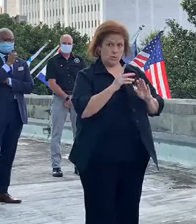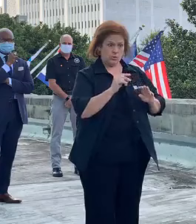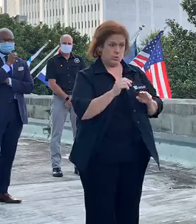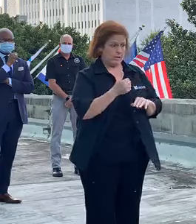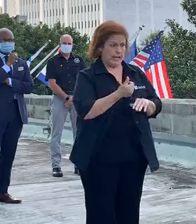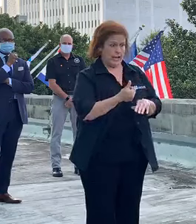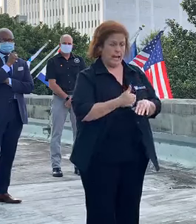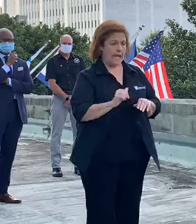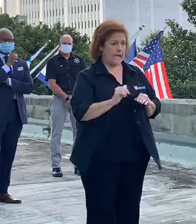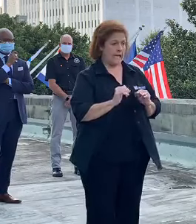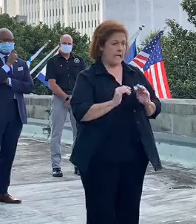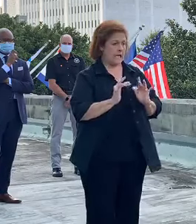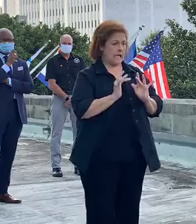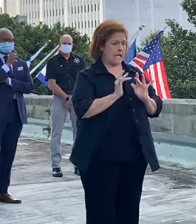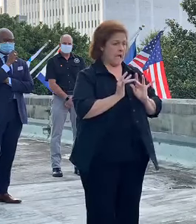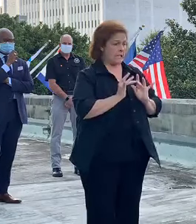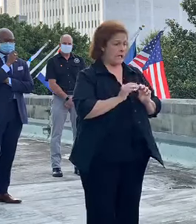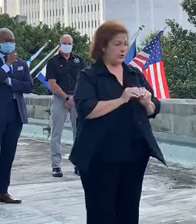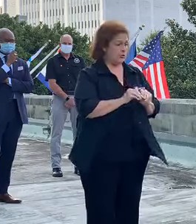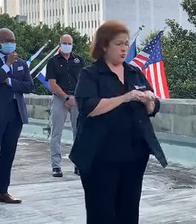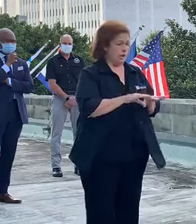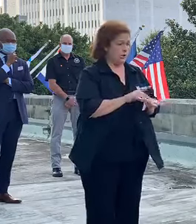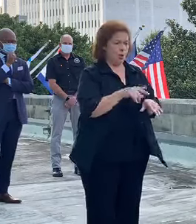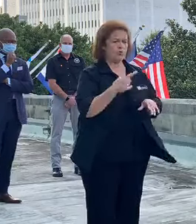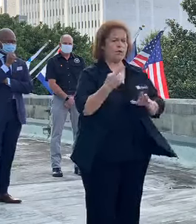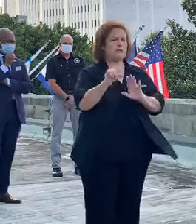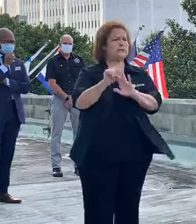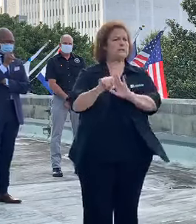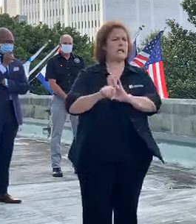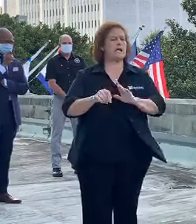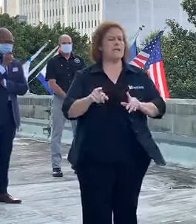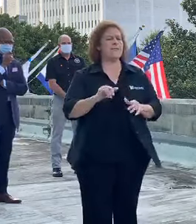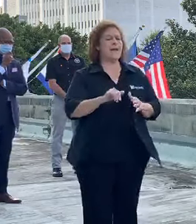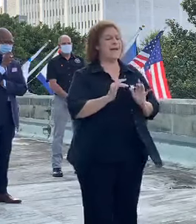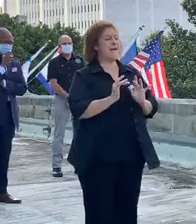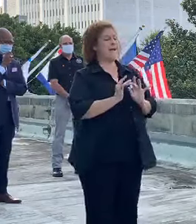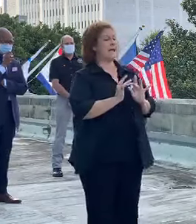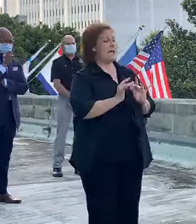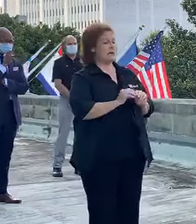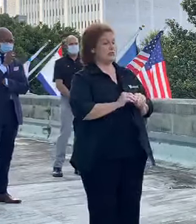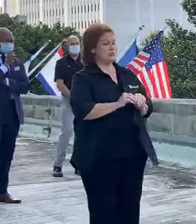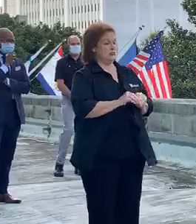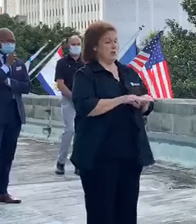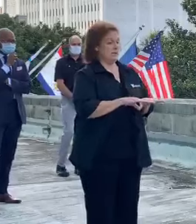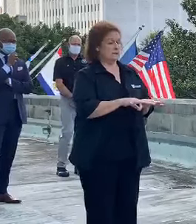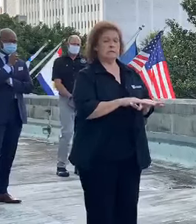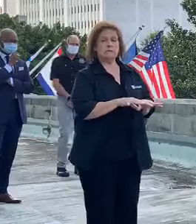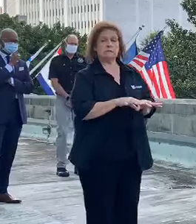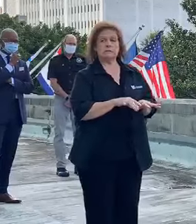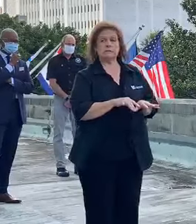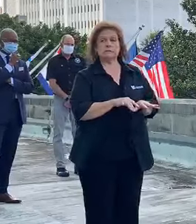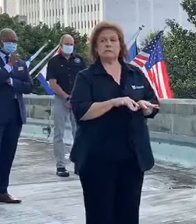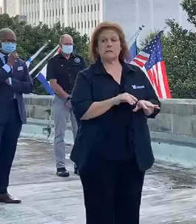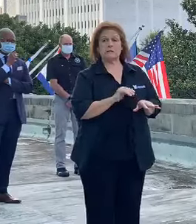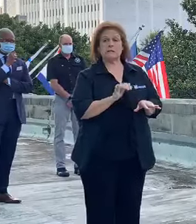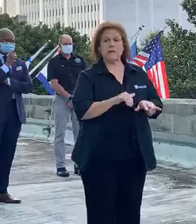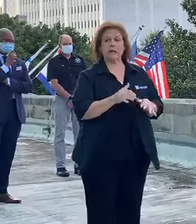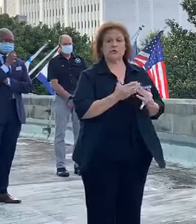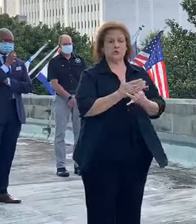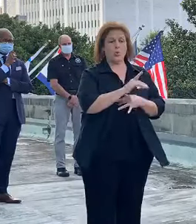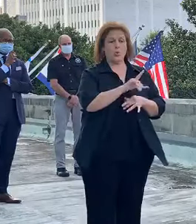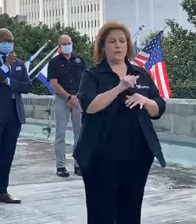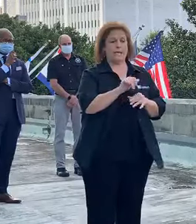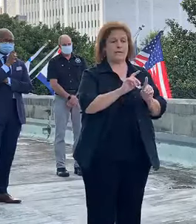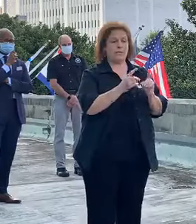of its own, or is it all state? Okay, so the contact tracing is provided through the